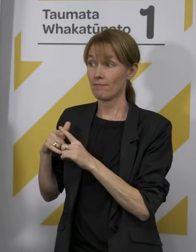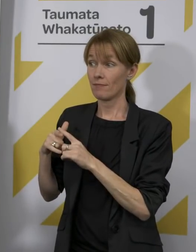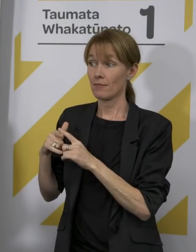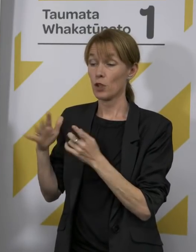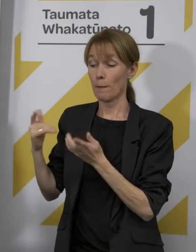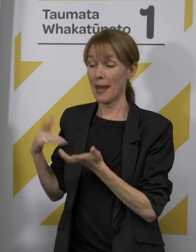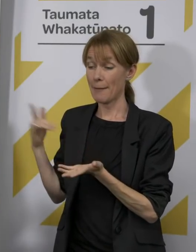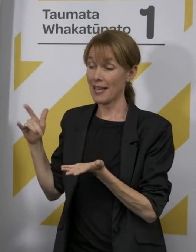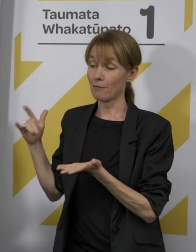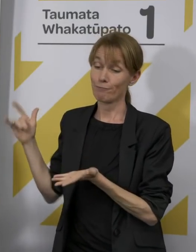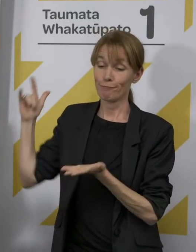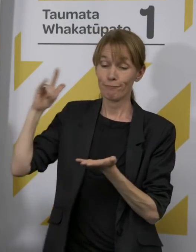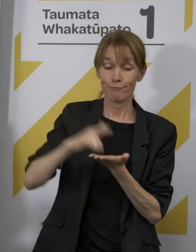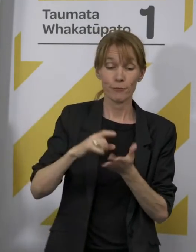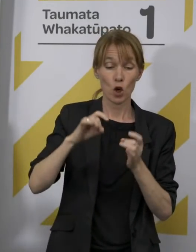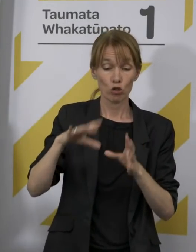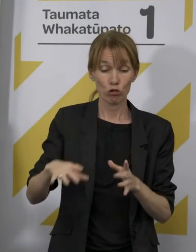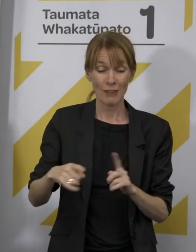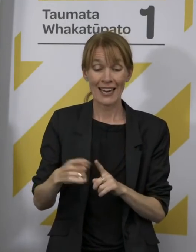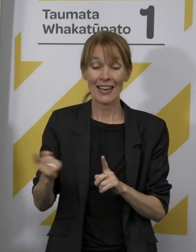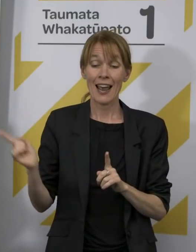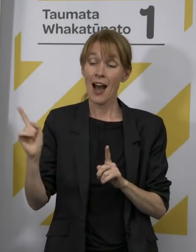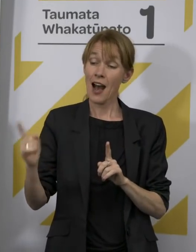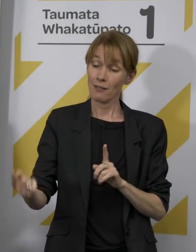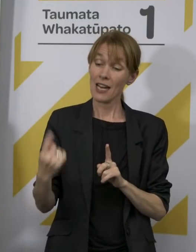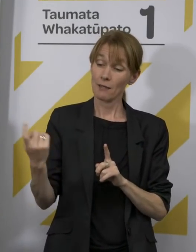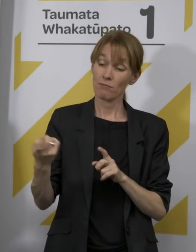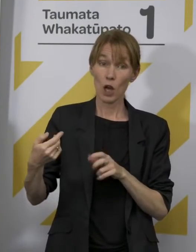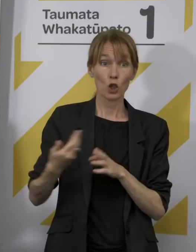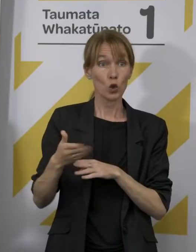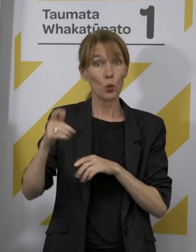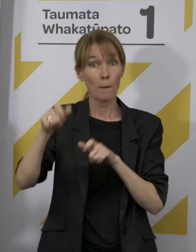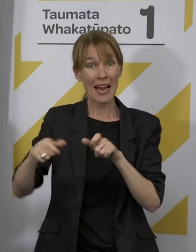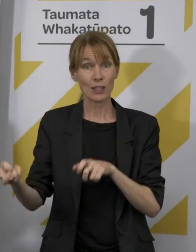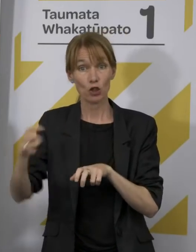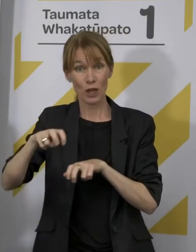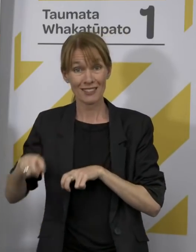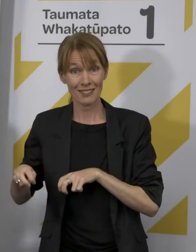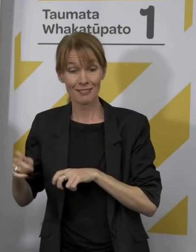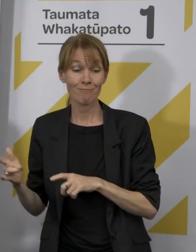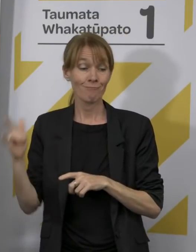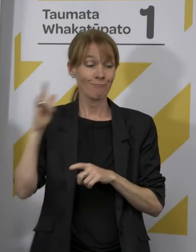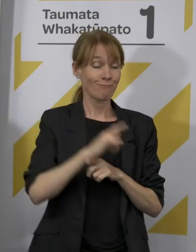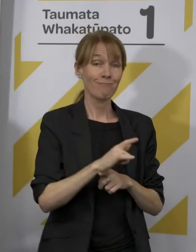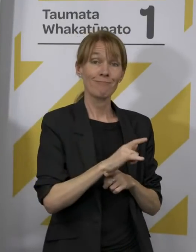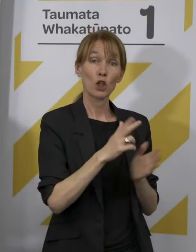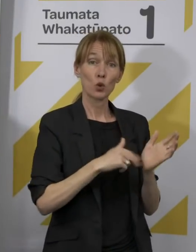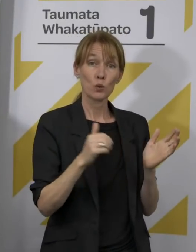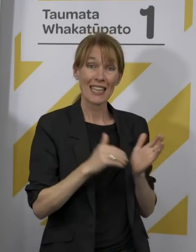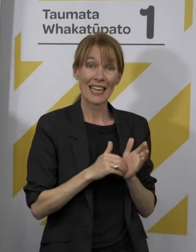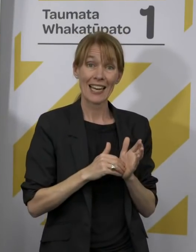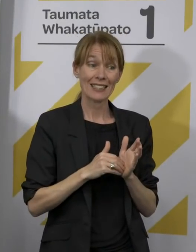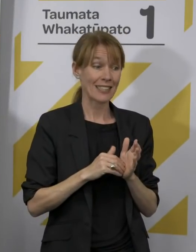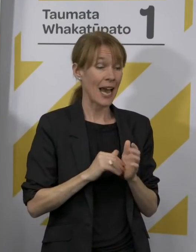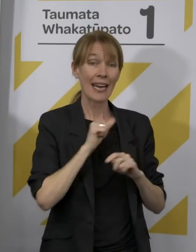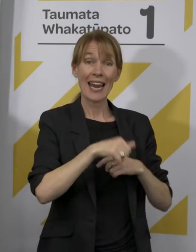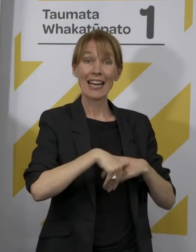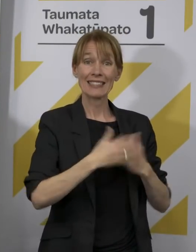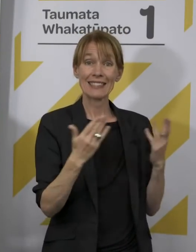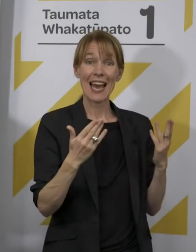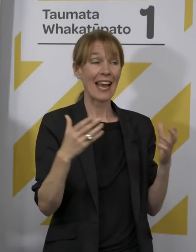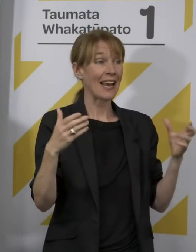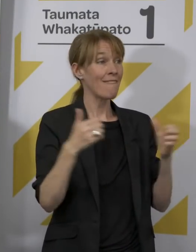fly back to New Zealand on Friday, and then go out clubbing with my friends on Saturday? Yes, potentially. However, again, with